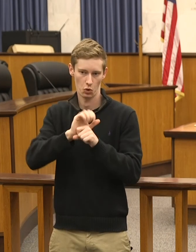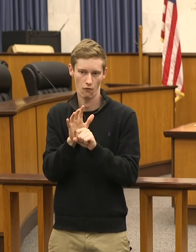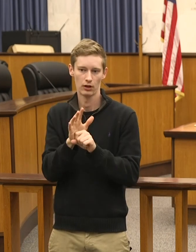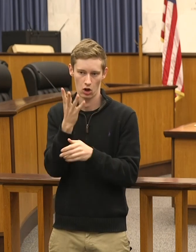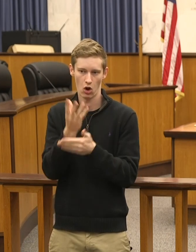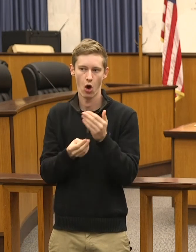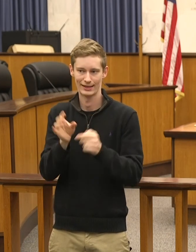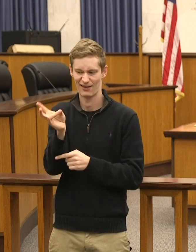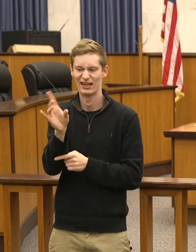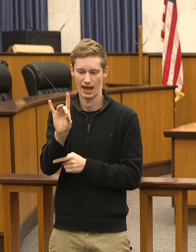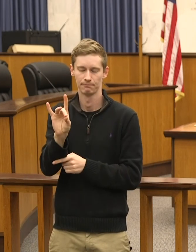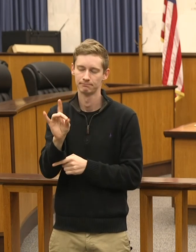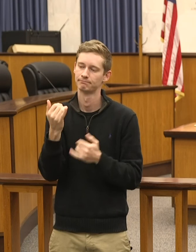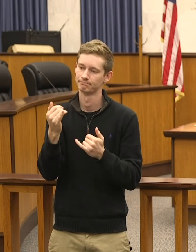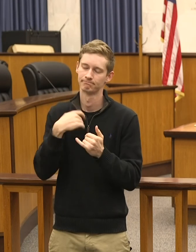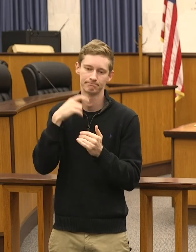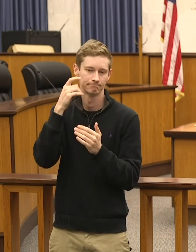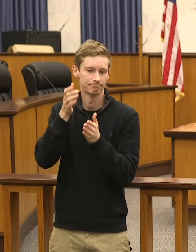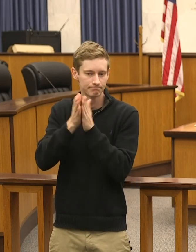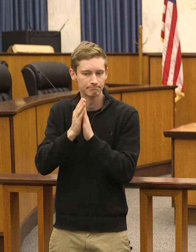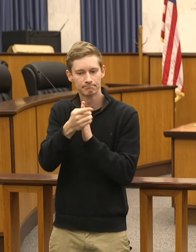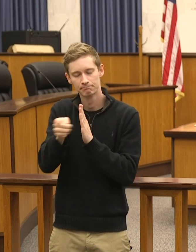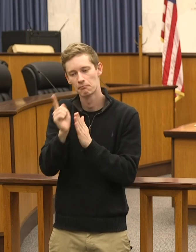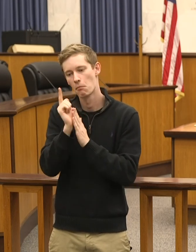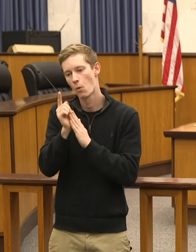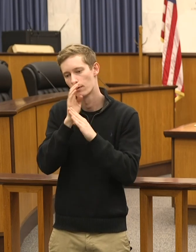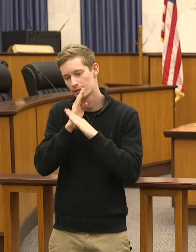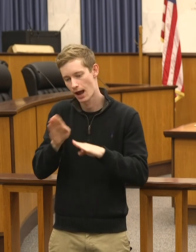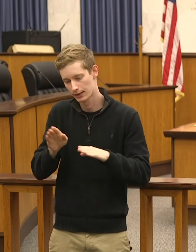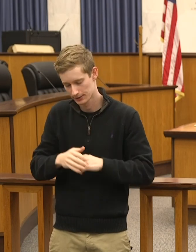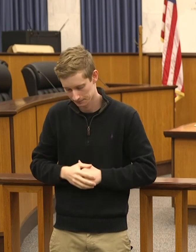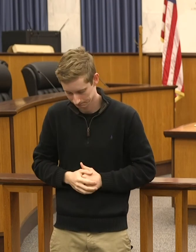we take a moment of silence in remembrance of those that we've lost.